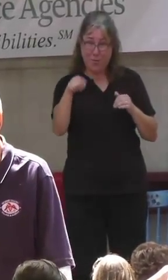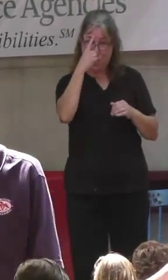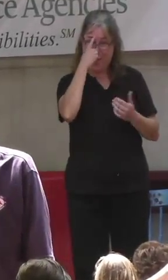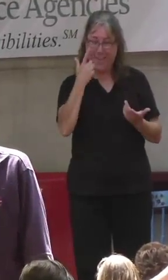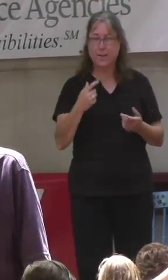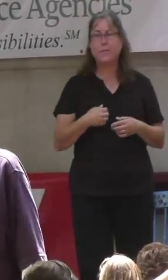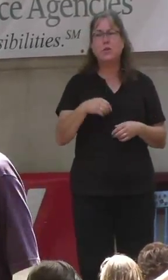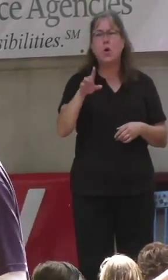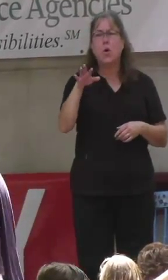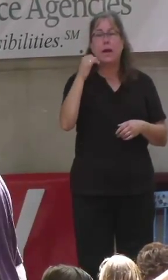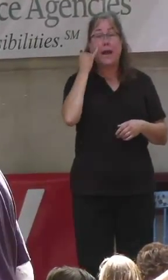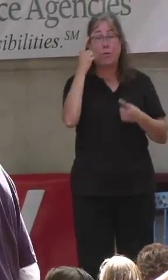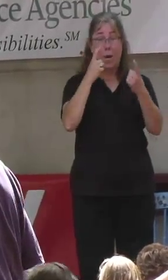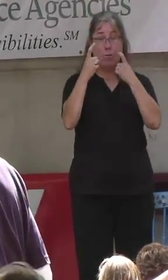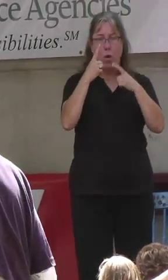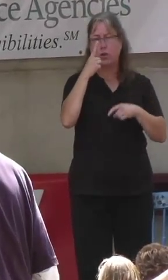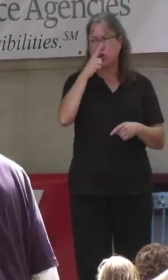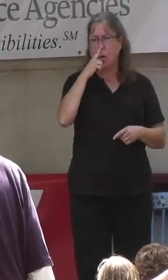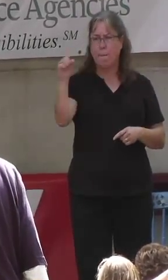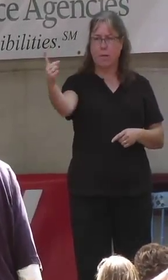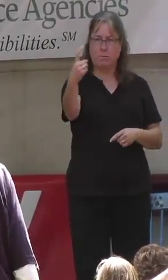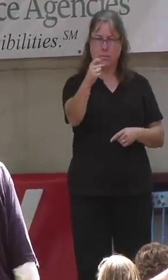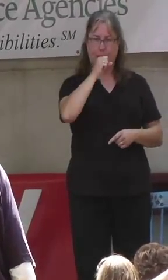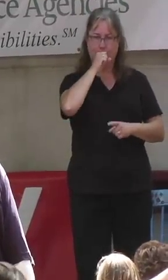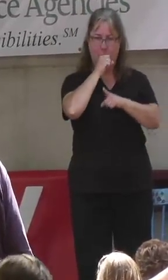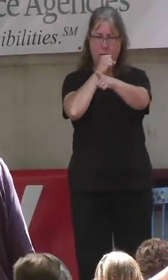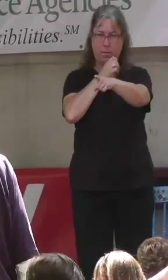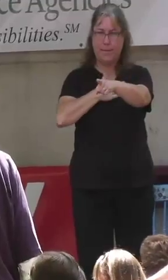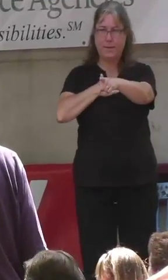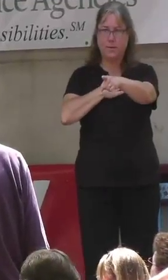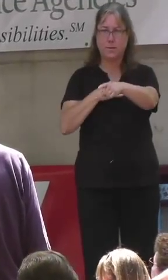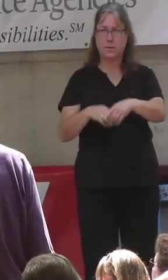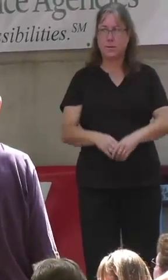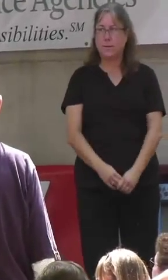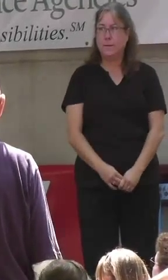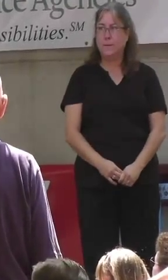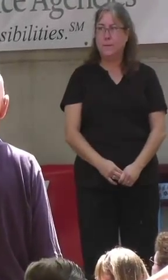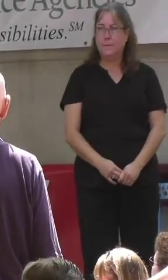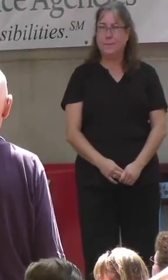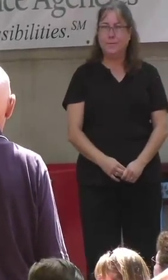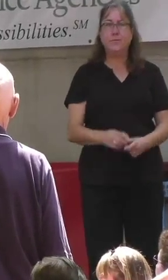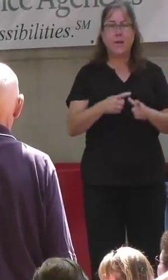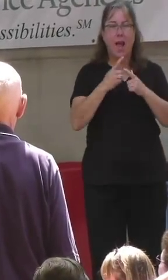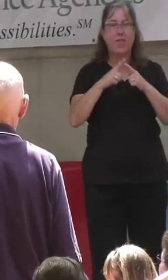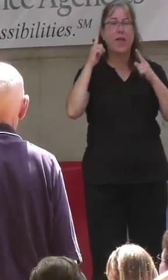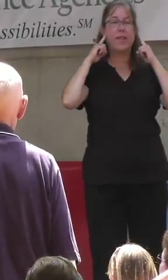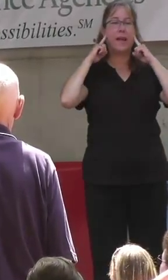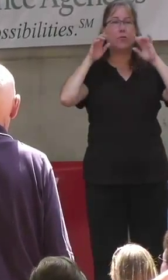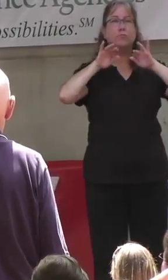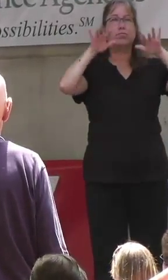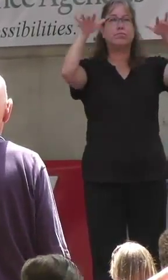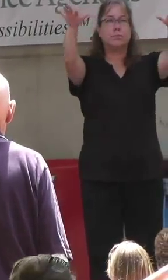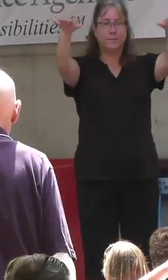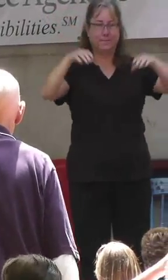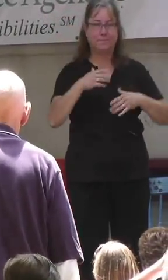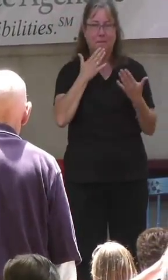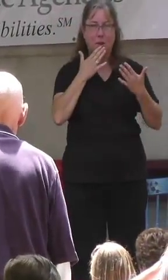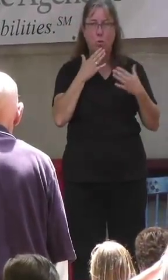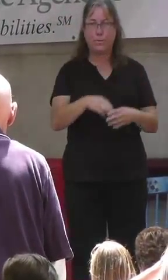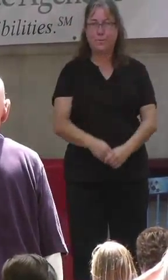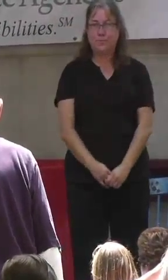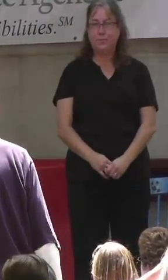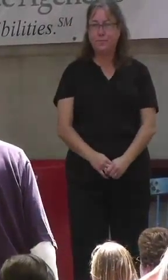this microphone if they have questions, and one per person, but come up here to this microphone so everyone can hear what the questions are as well. Thank you very much.